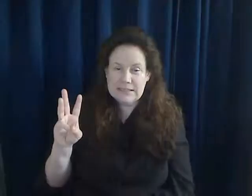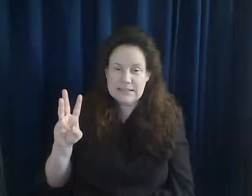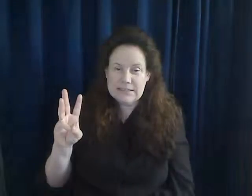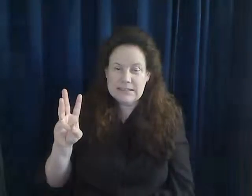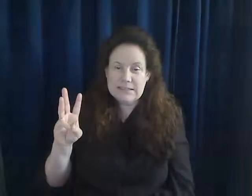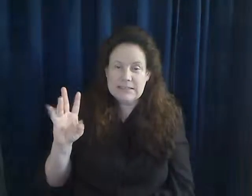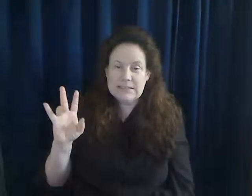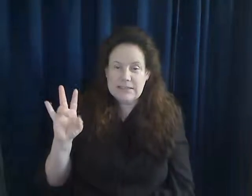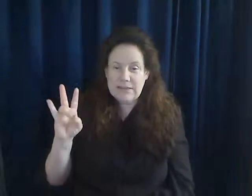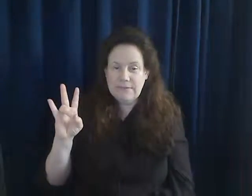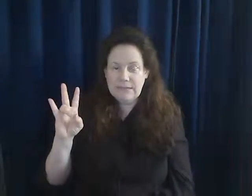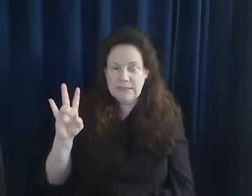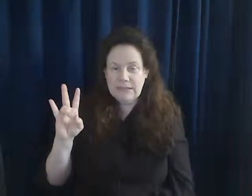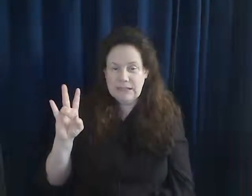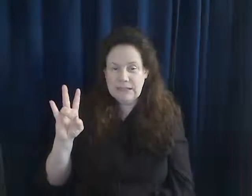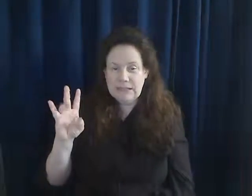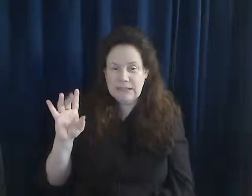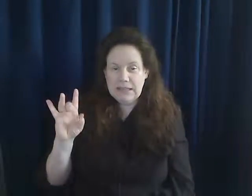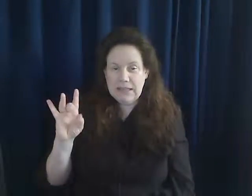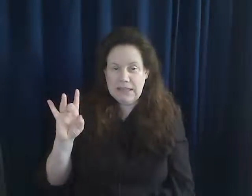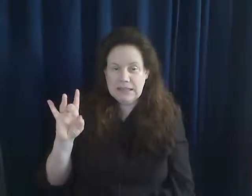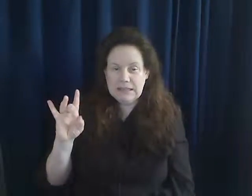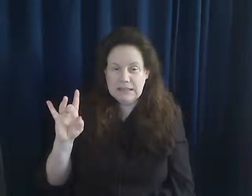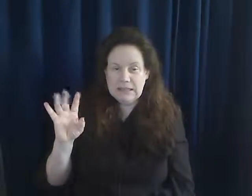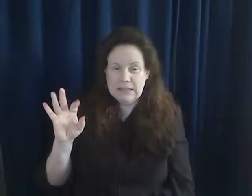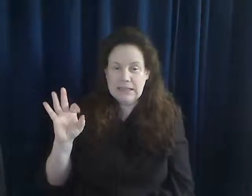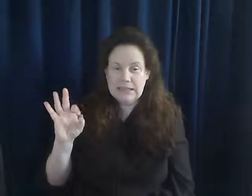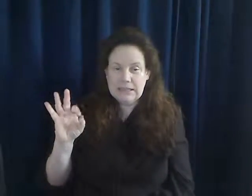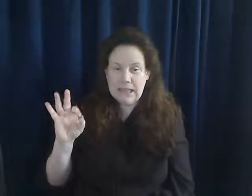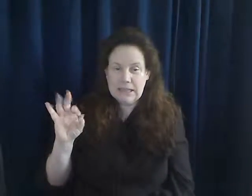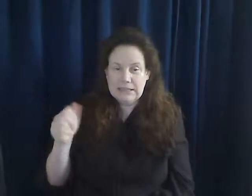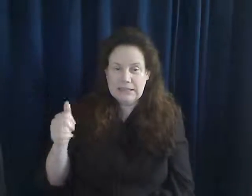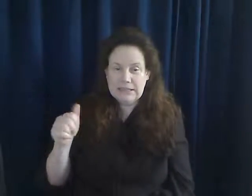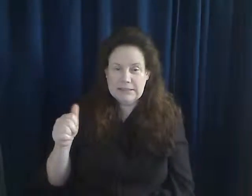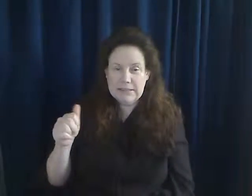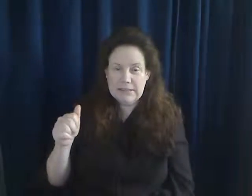6, 7, 8, 9, 10,